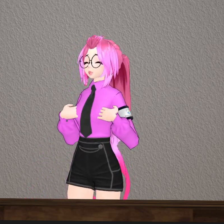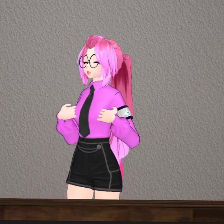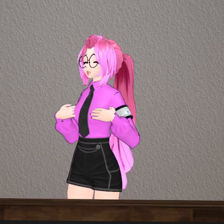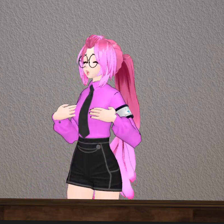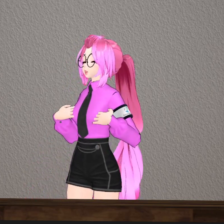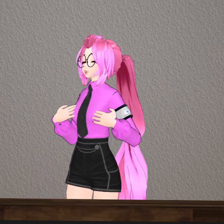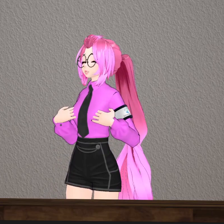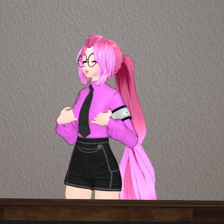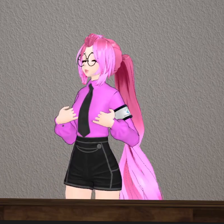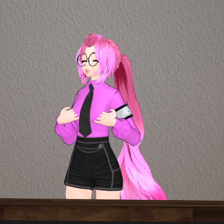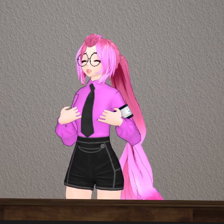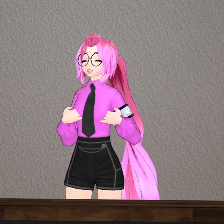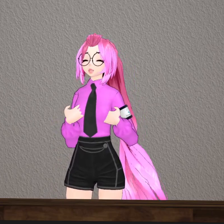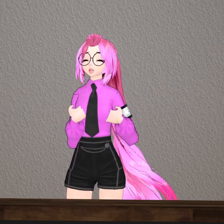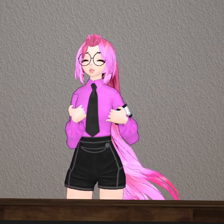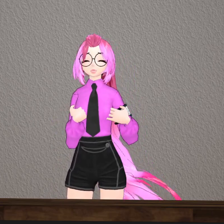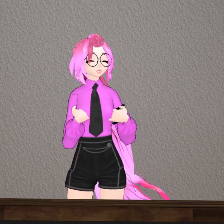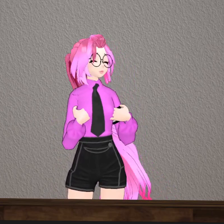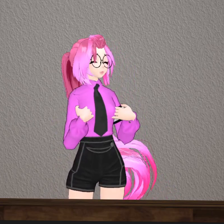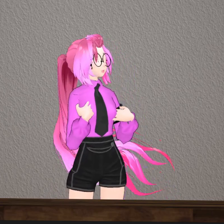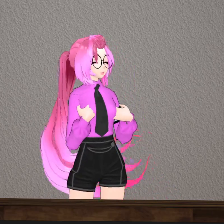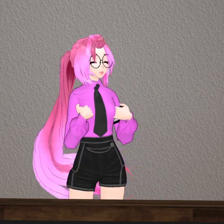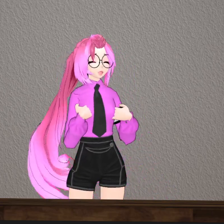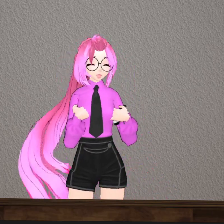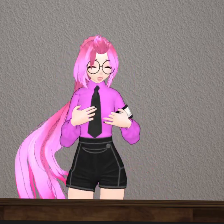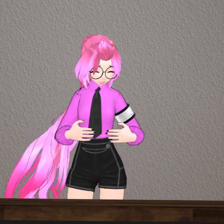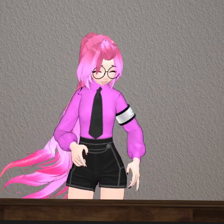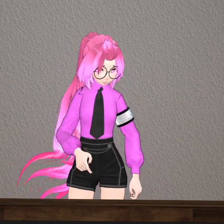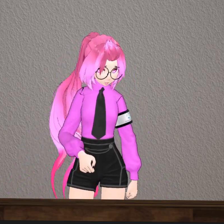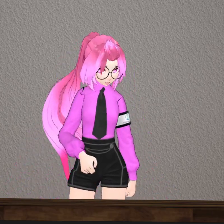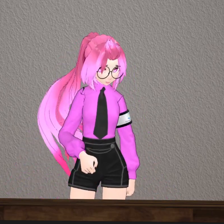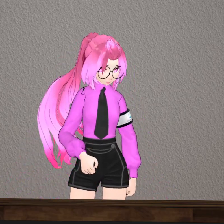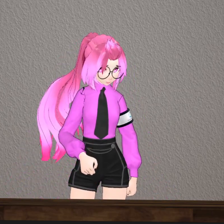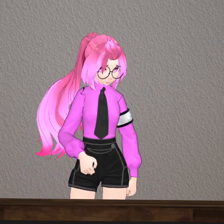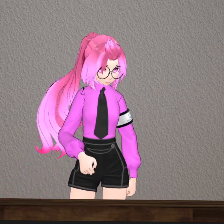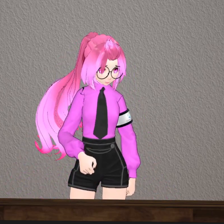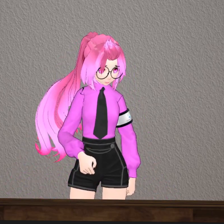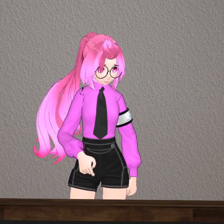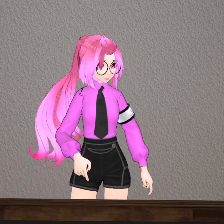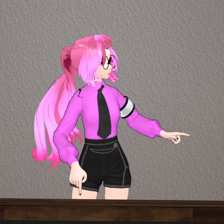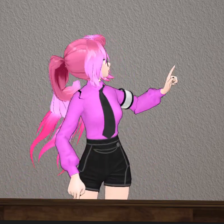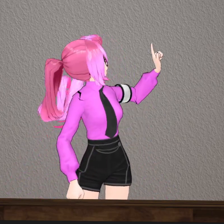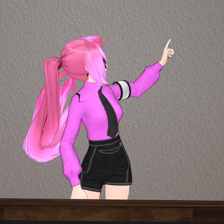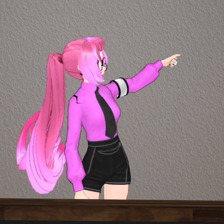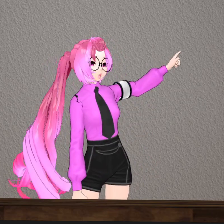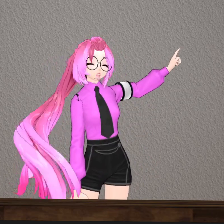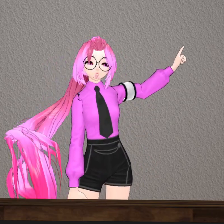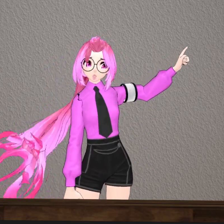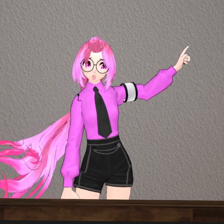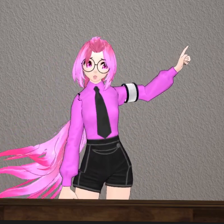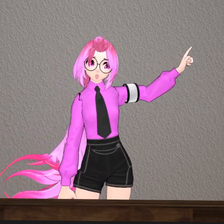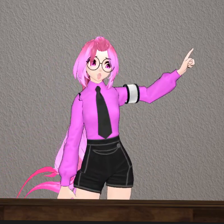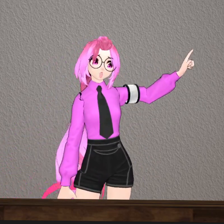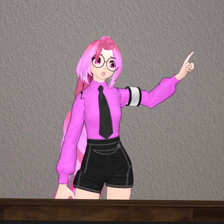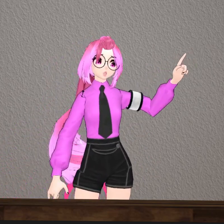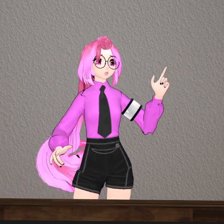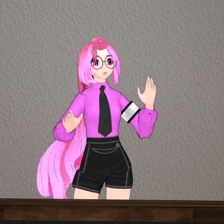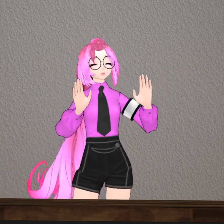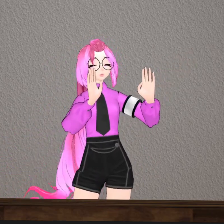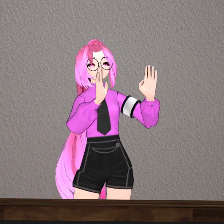don't want to lose it, so you're holding it close. You have, yeah. And then plan.